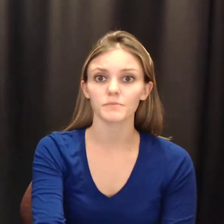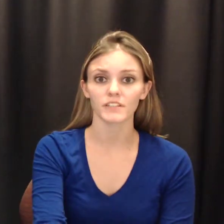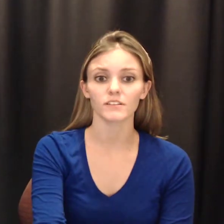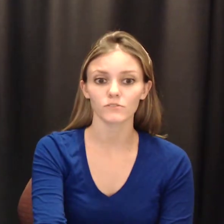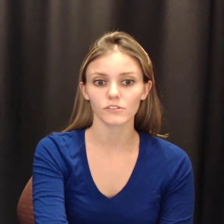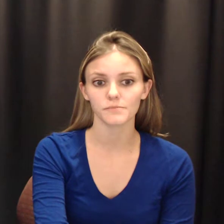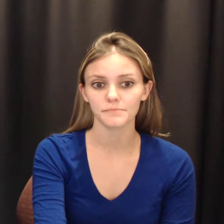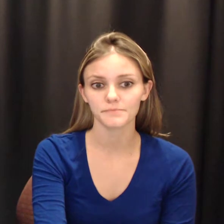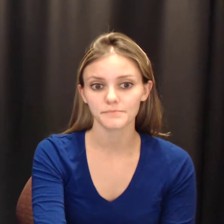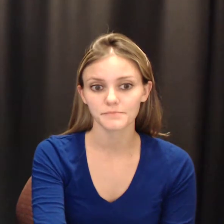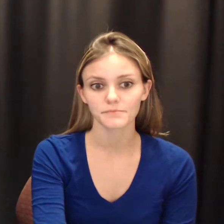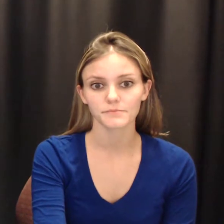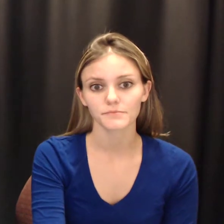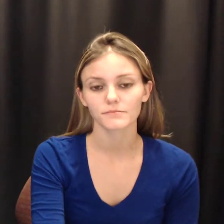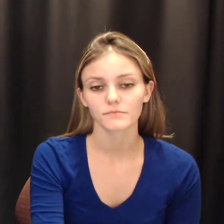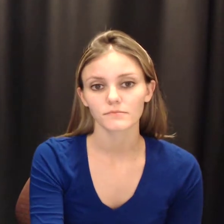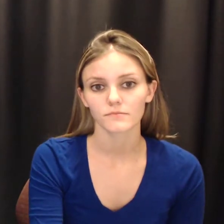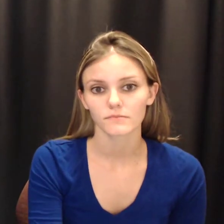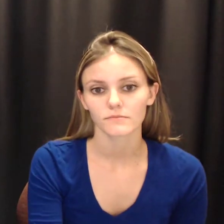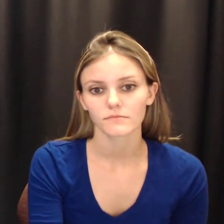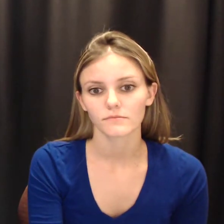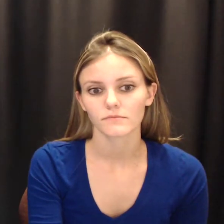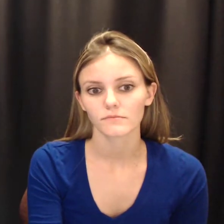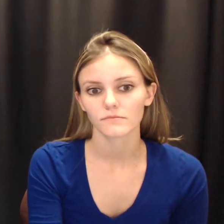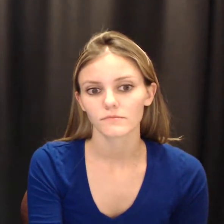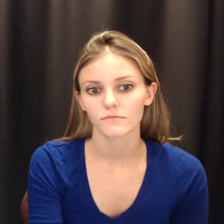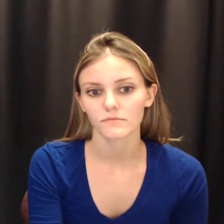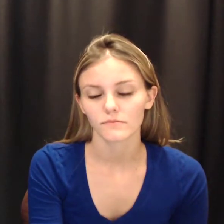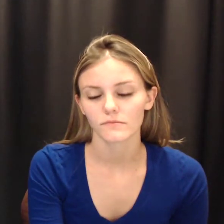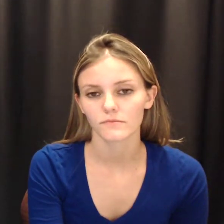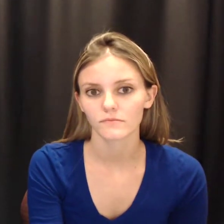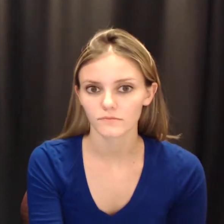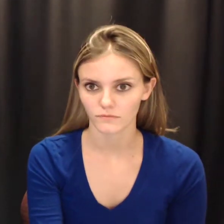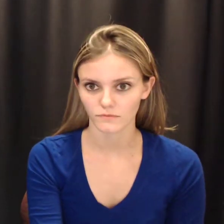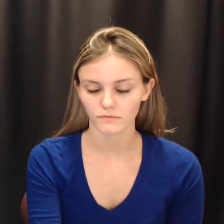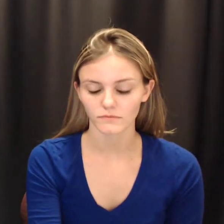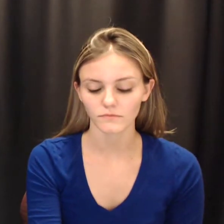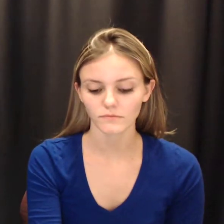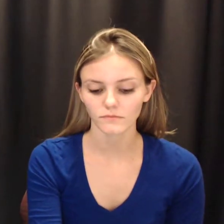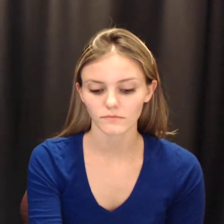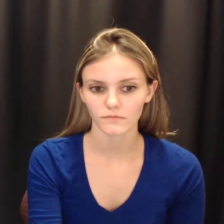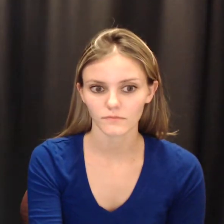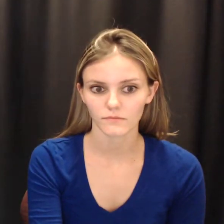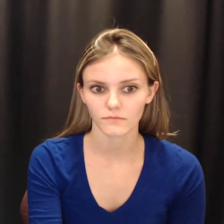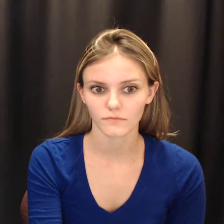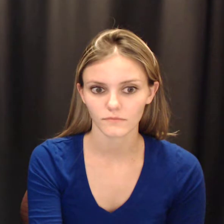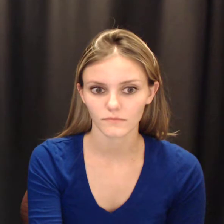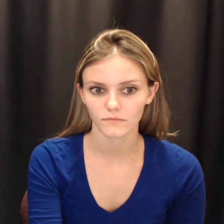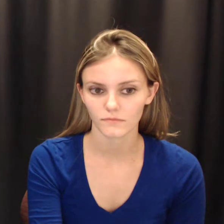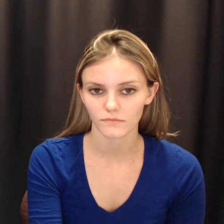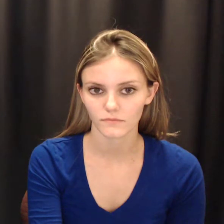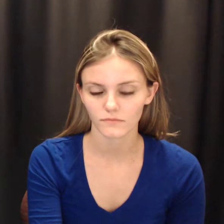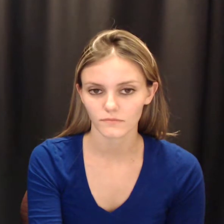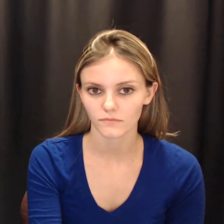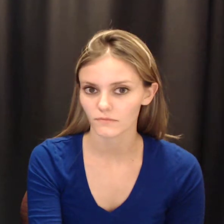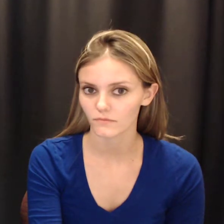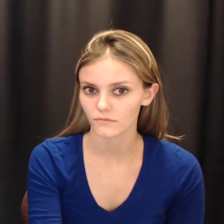That sounds good. So, in terms of work history, have you had a job or multiple jobs in the